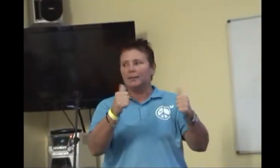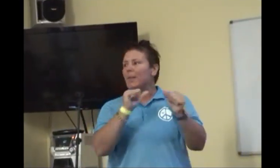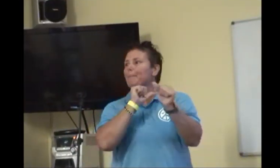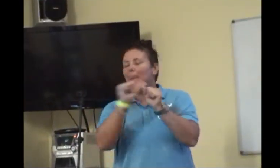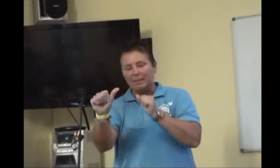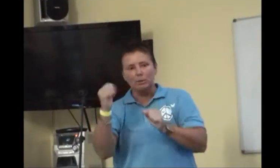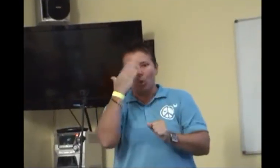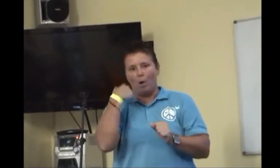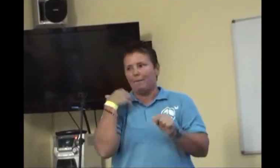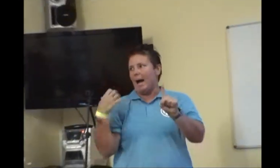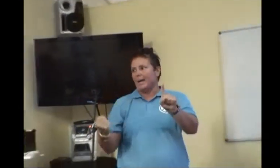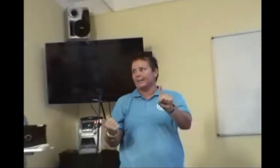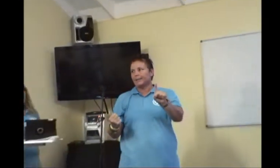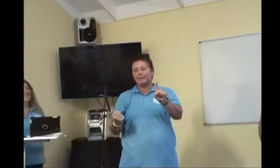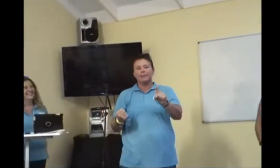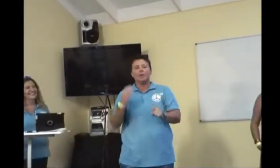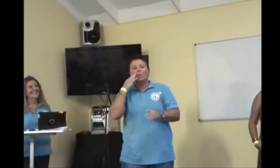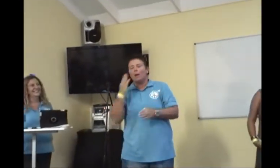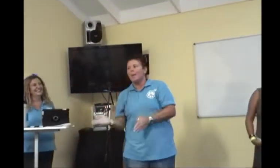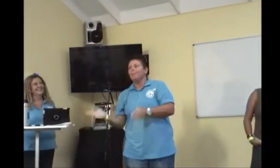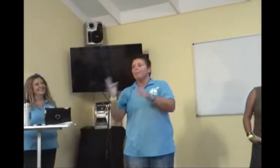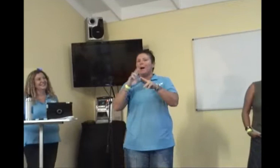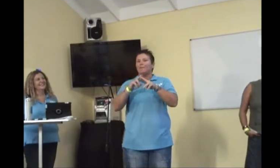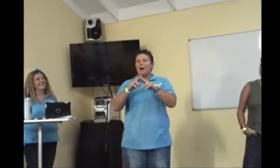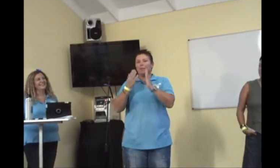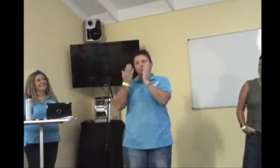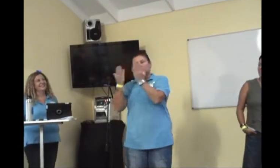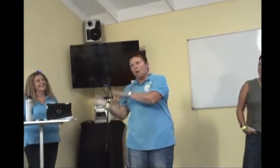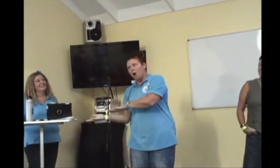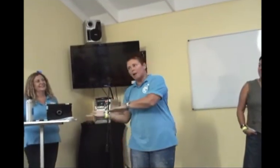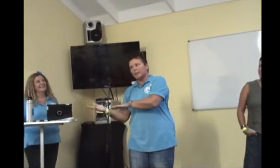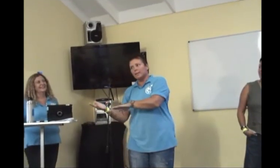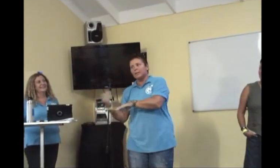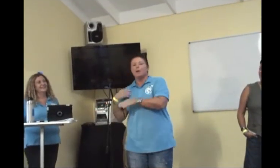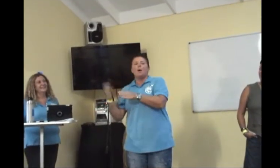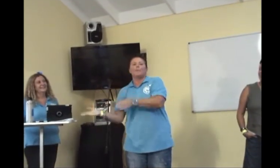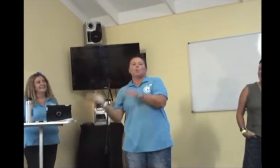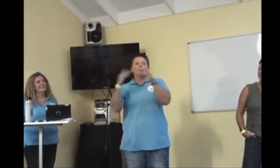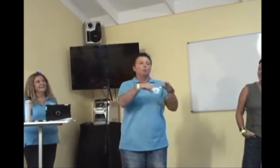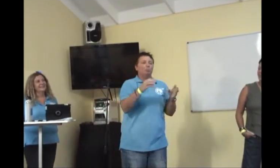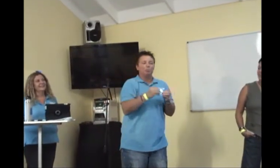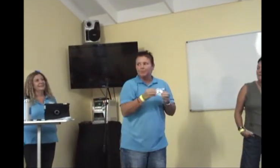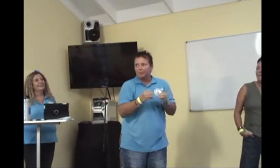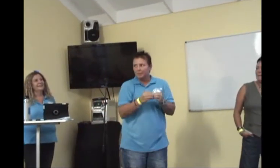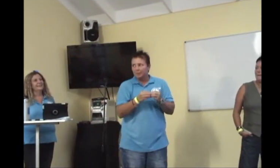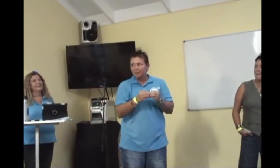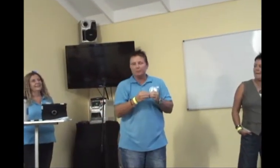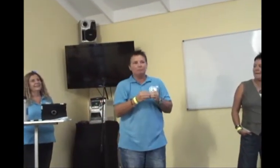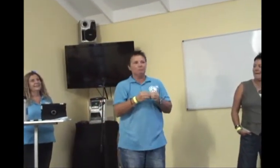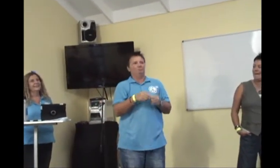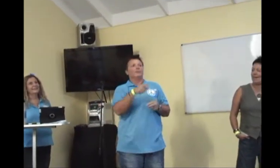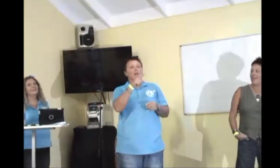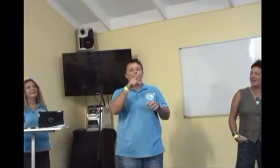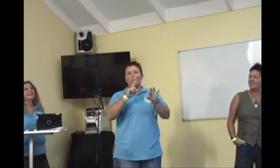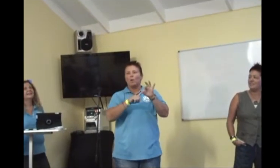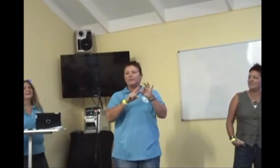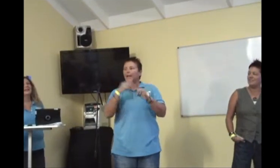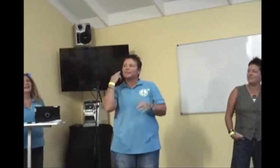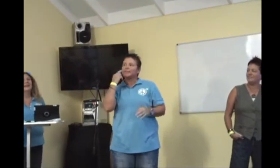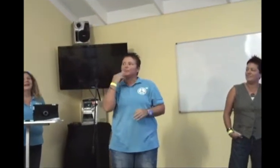was really great. It was the best school I ever had. And then when my father passed away, we moved up here to Brisbane, and then we